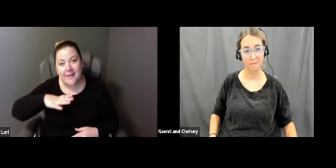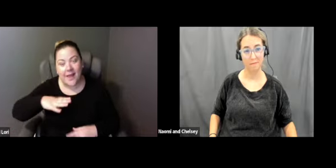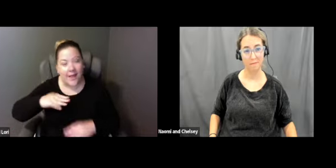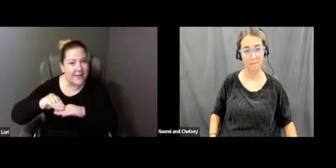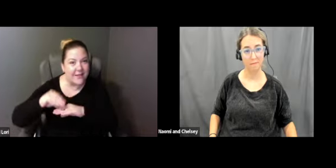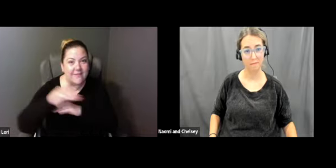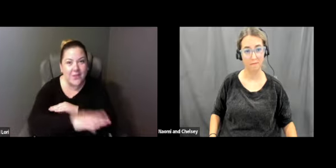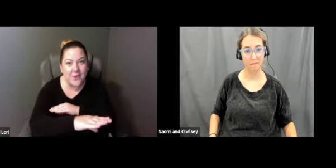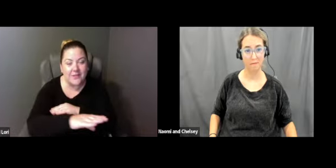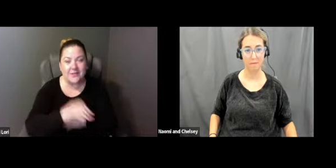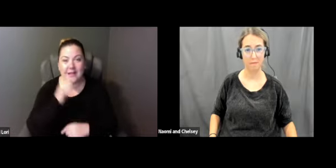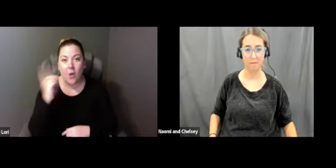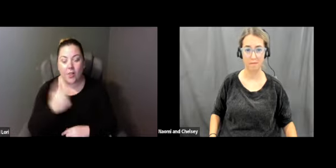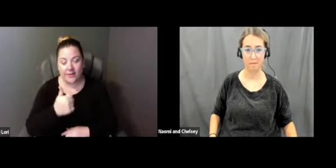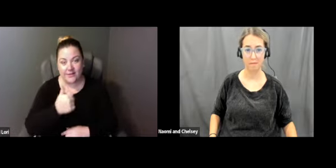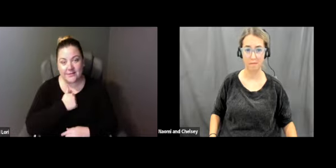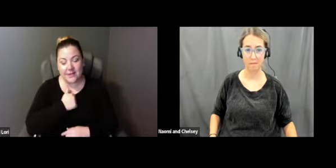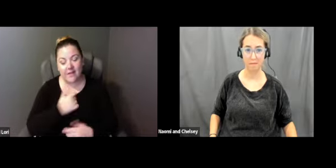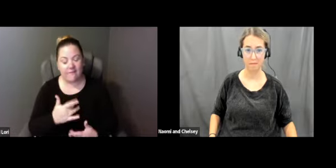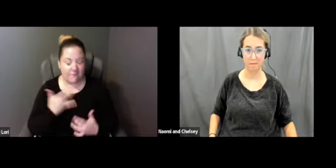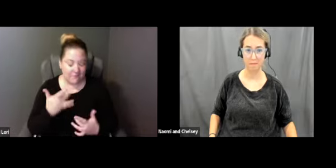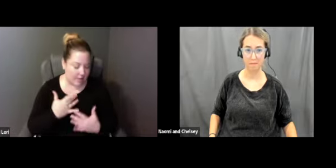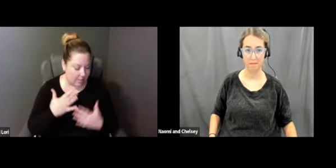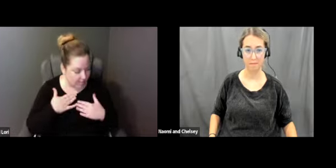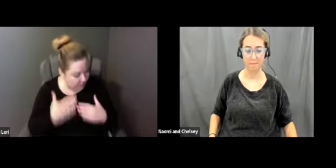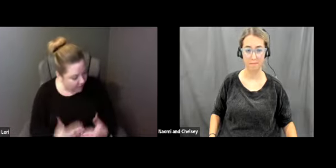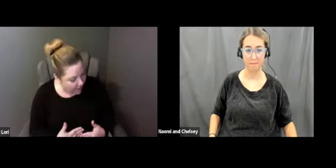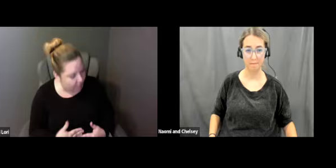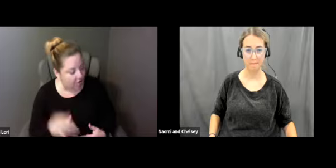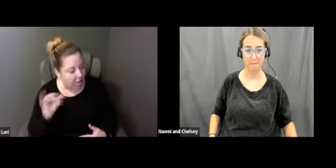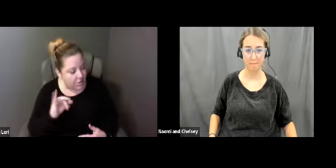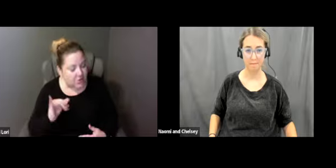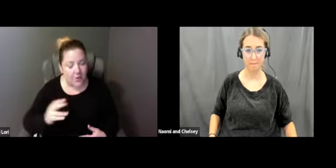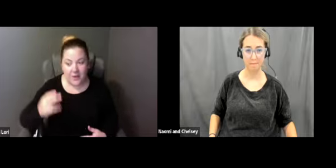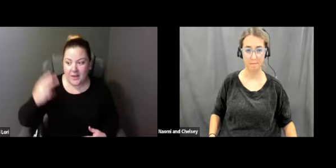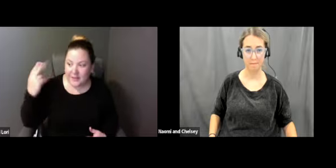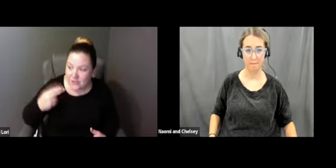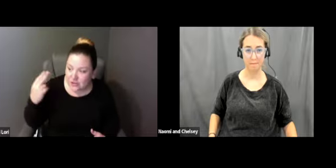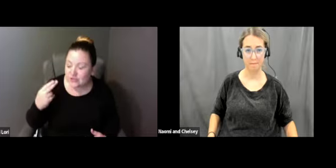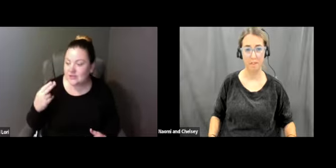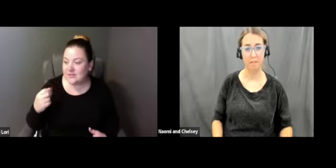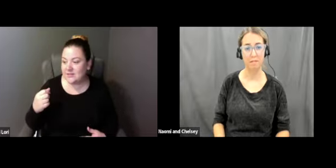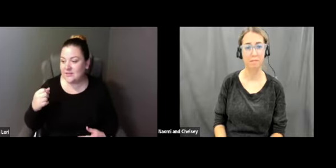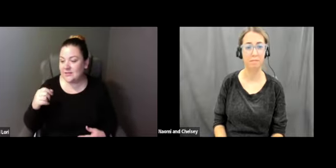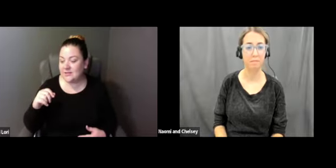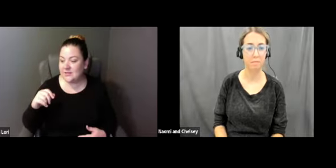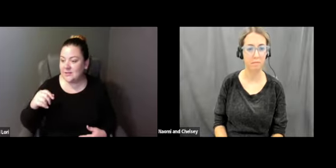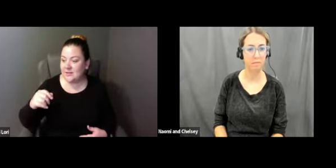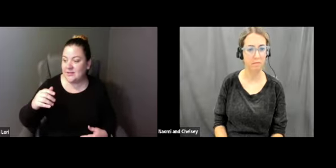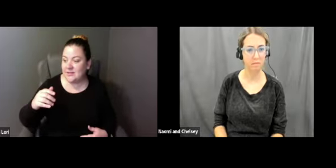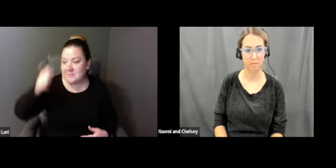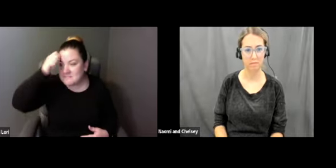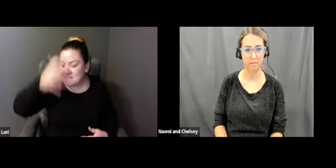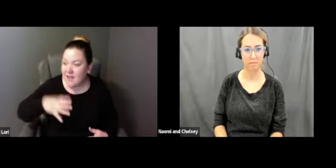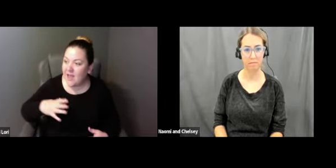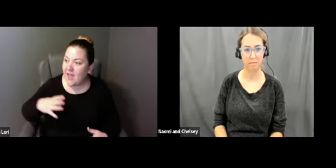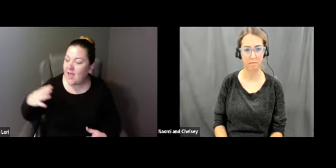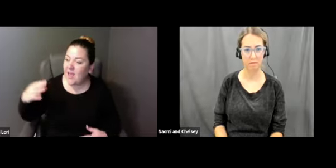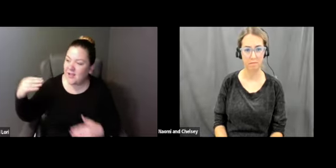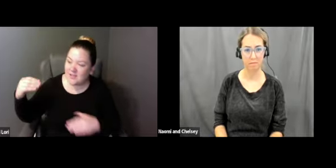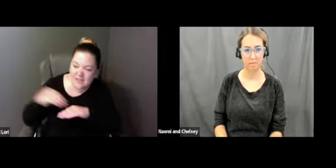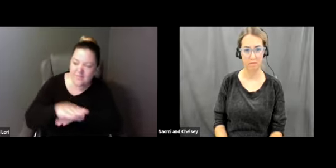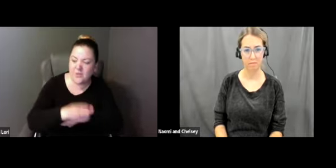your relationship with your body, but like historically and patriarchally, how this influences how you can use your